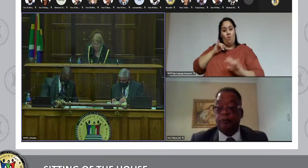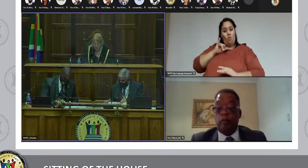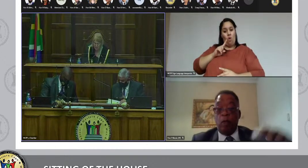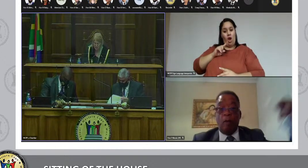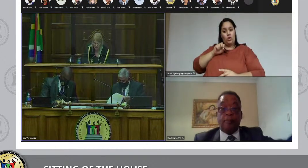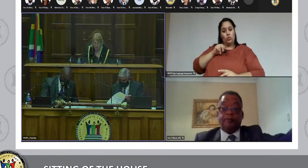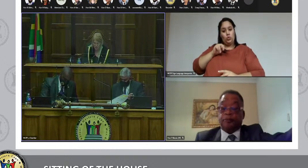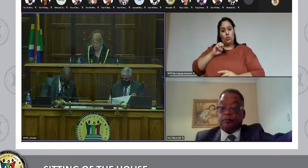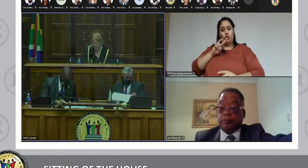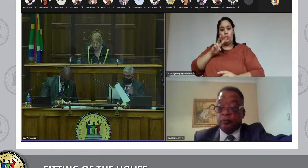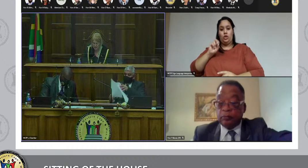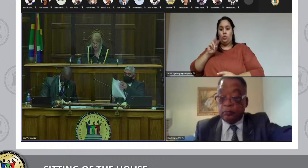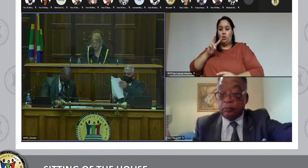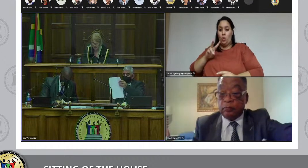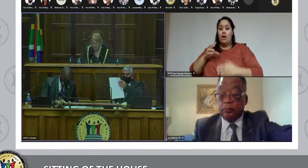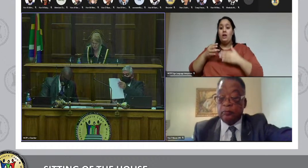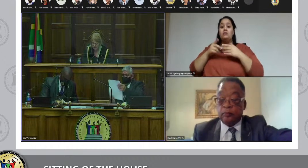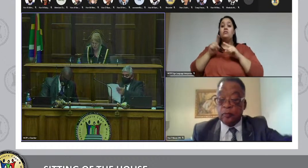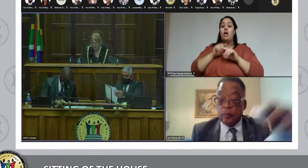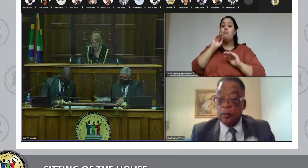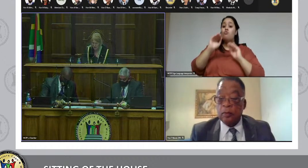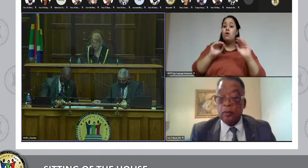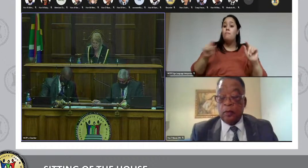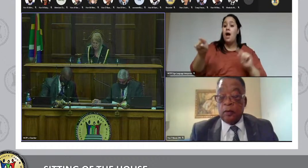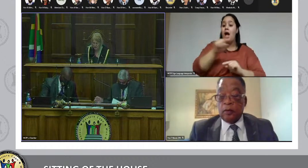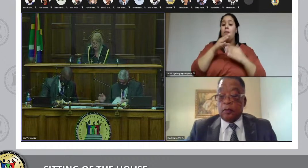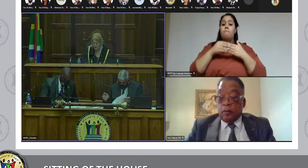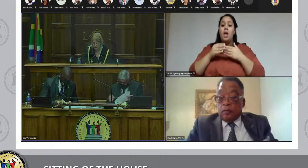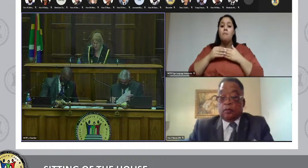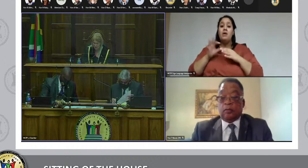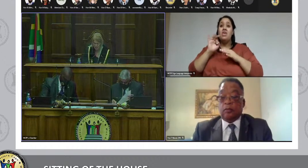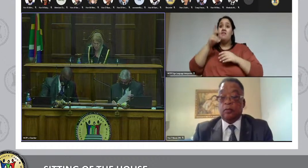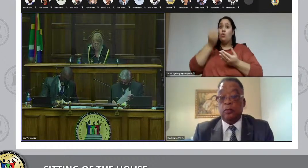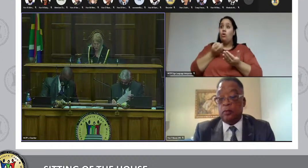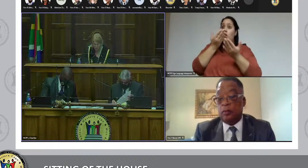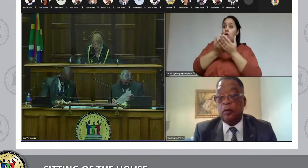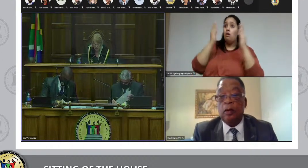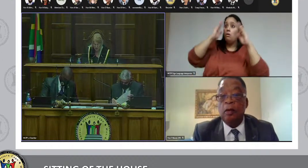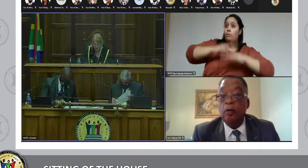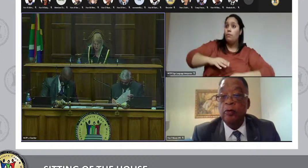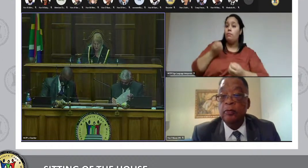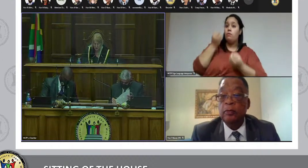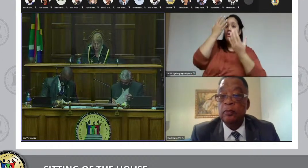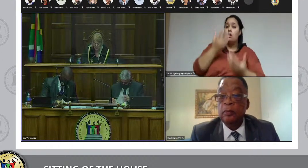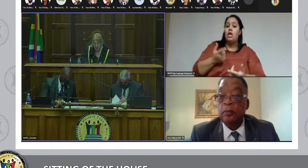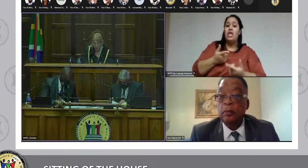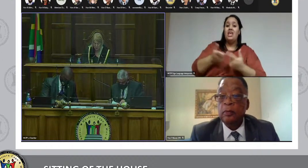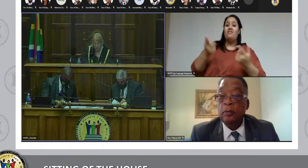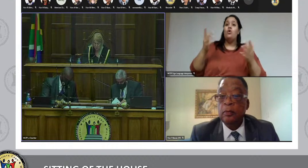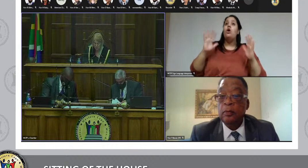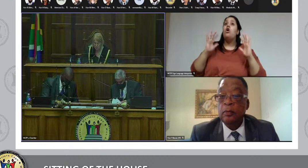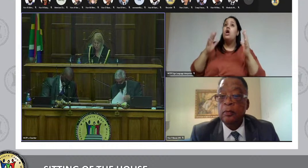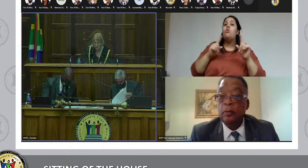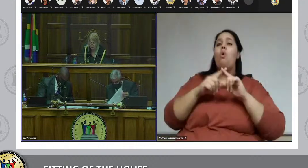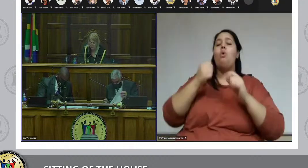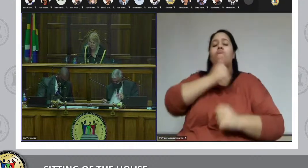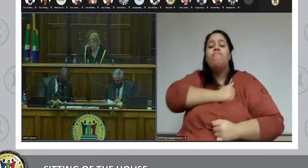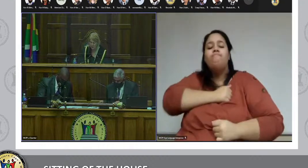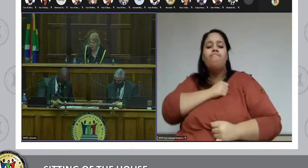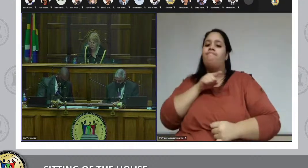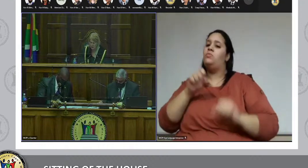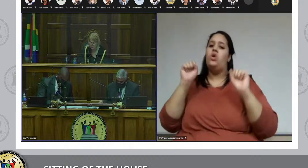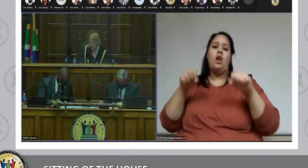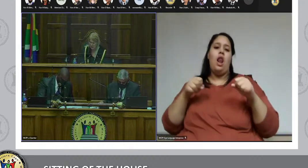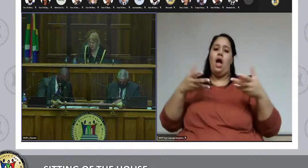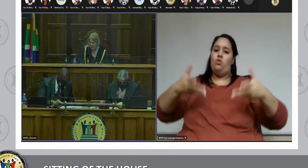2021. Members are also reminded that motions without notice pertaining to congratulatory and condolence will not be allowed